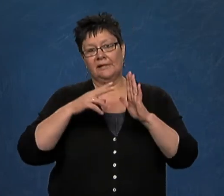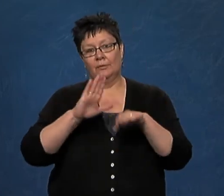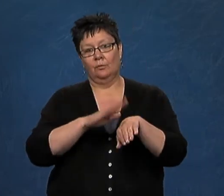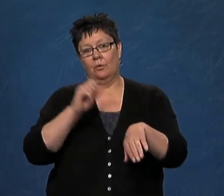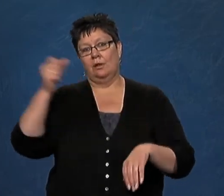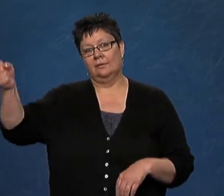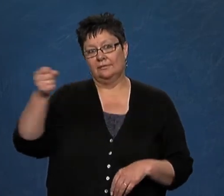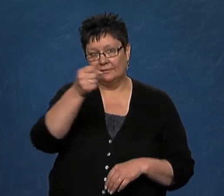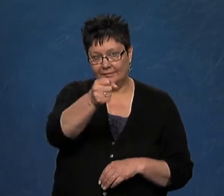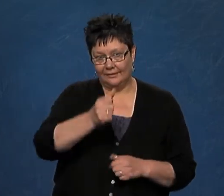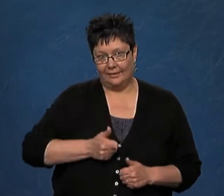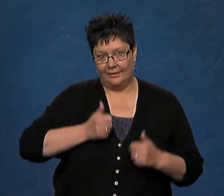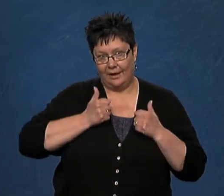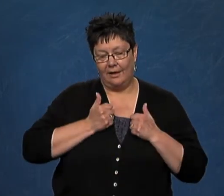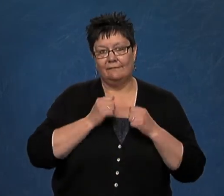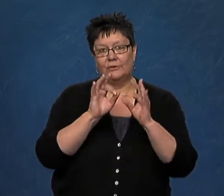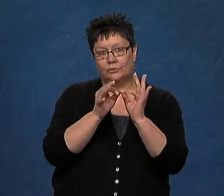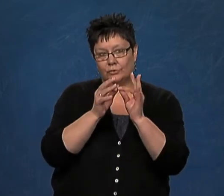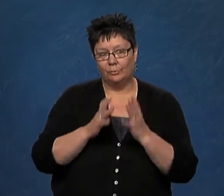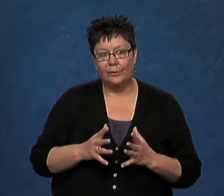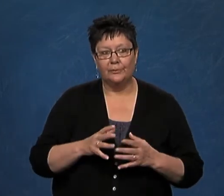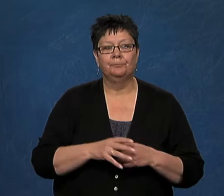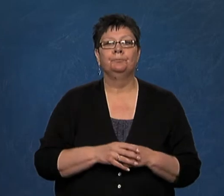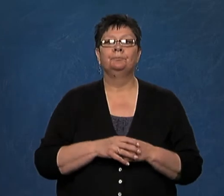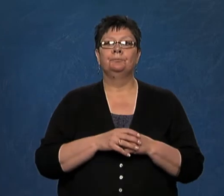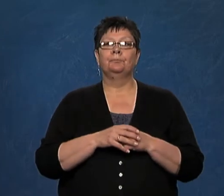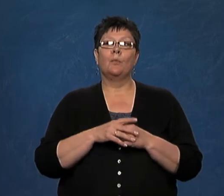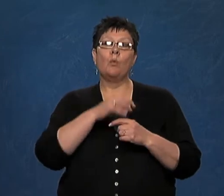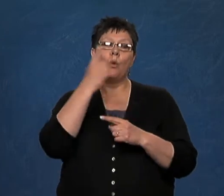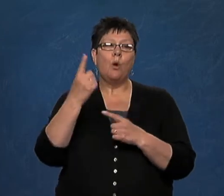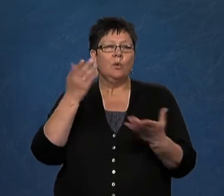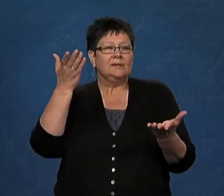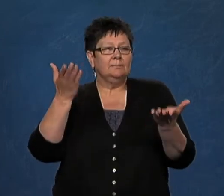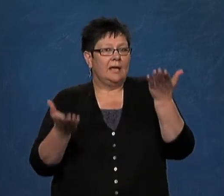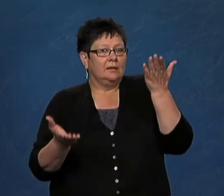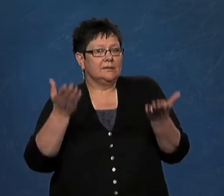And if that's not successful, then you actually bring in a live interpreter.